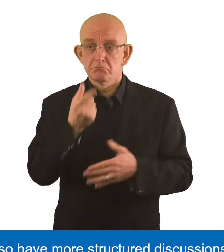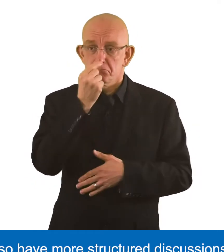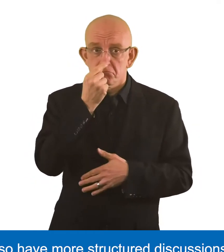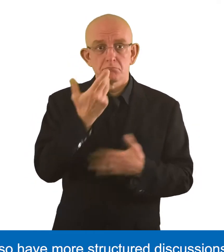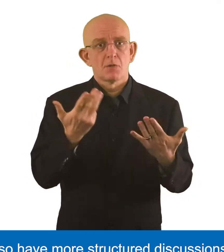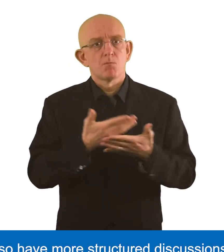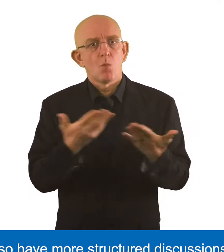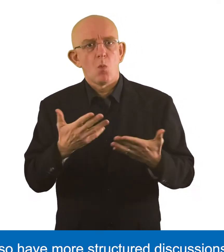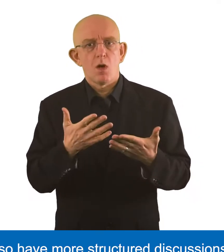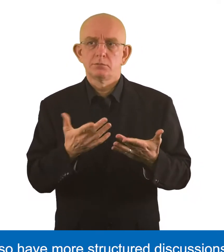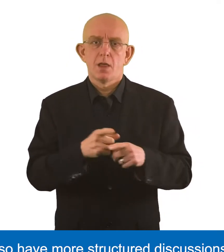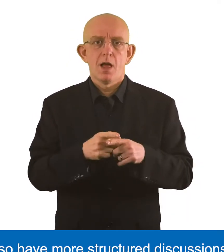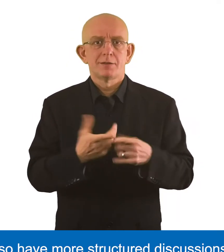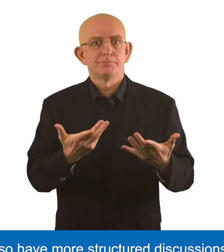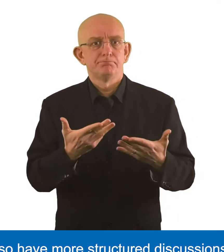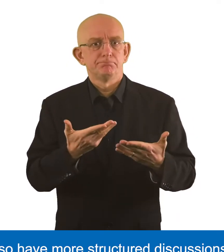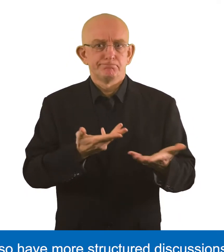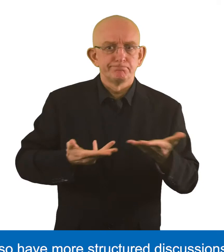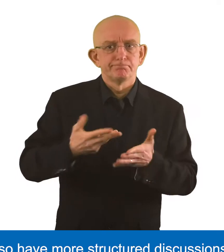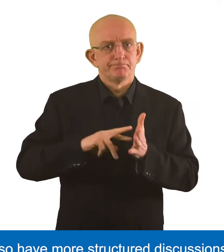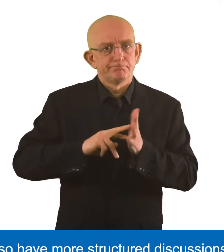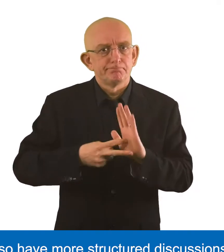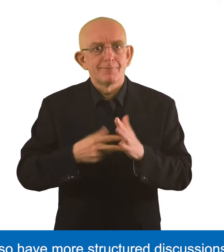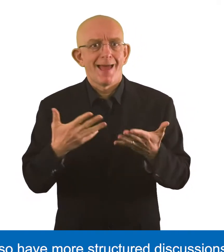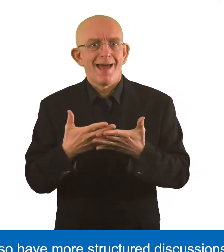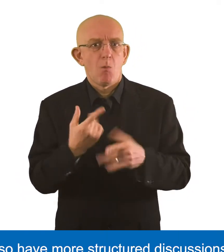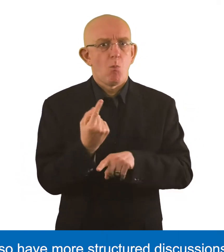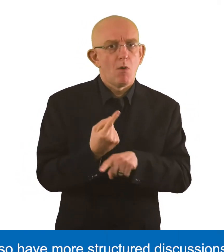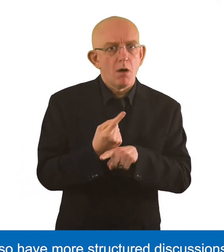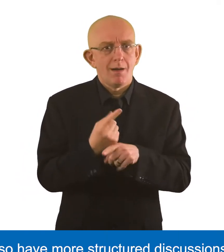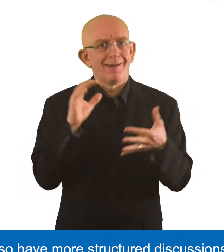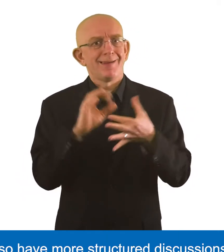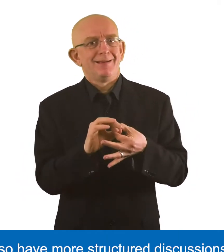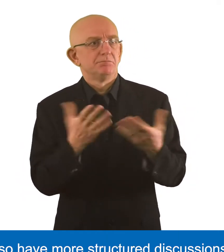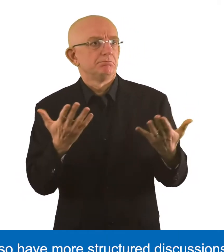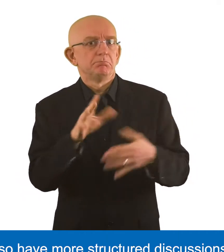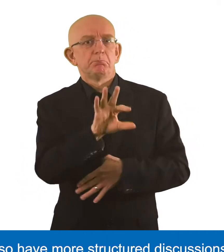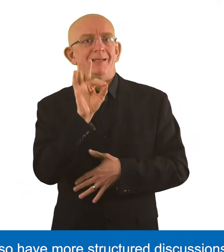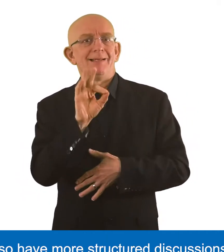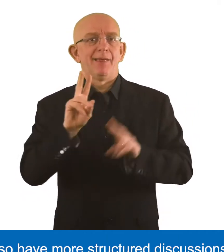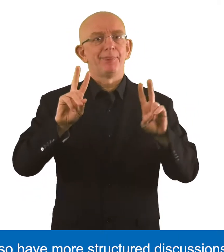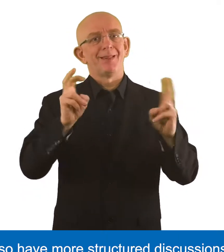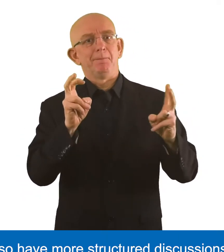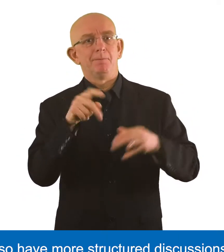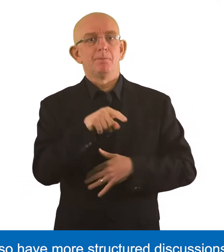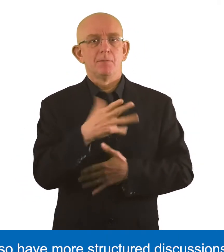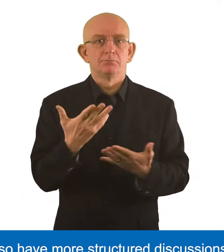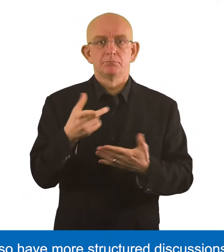The meetings may also have more structured discussions about a theme about which government would like to hear people's views